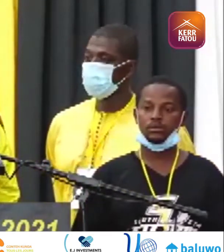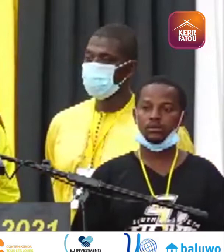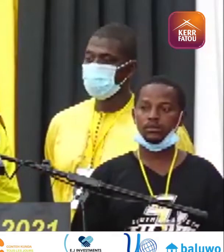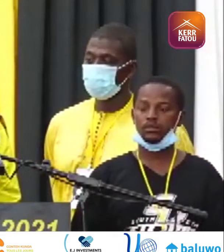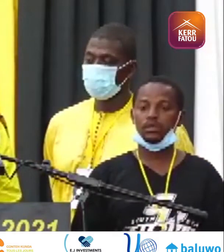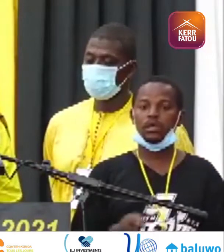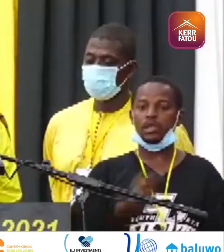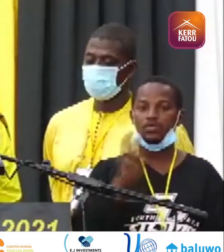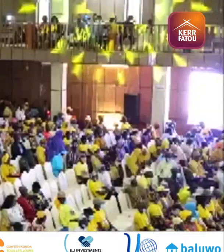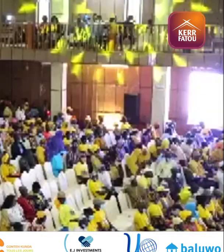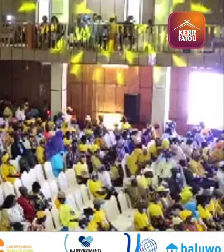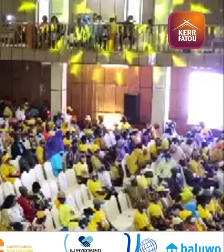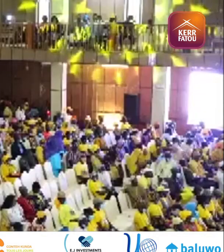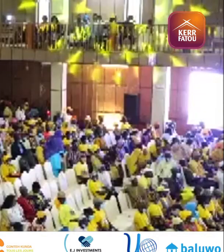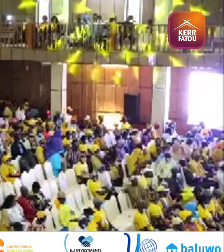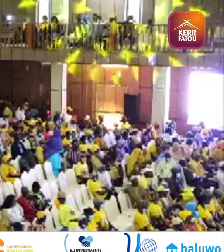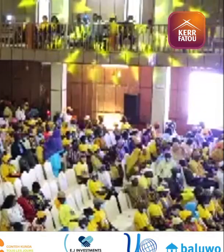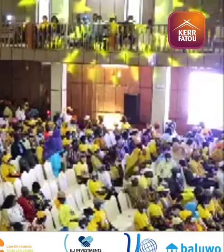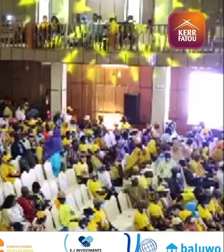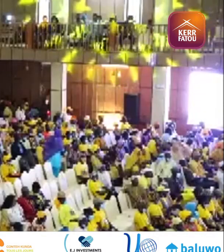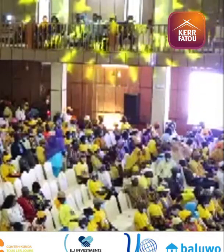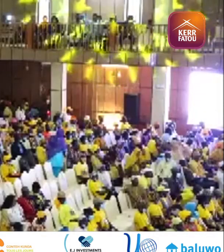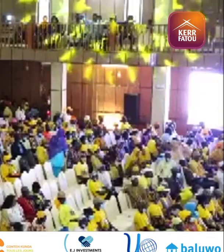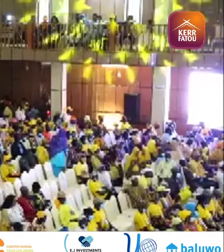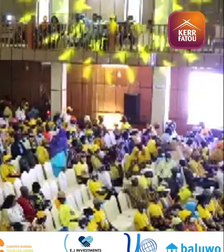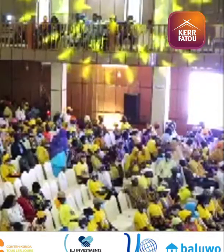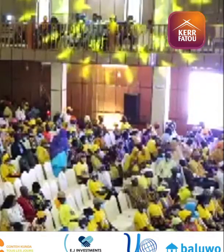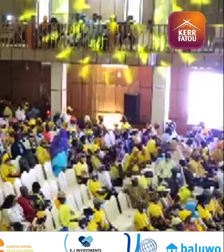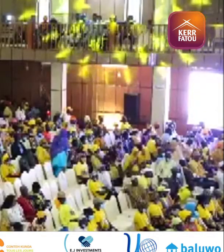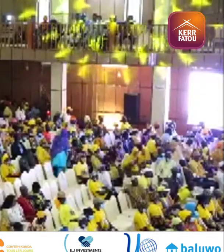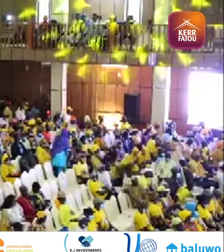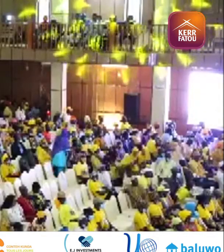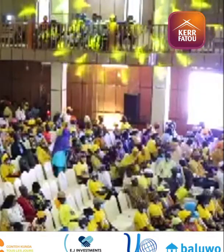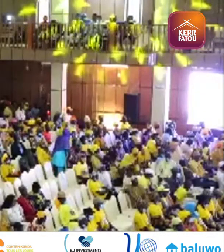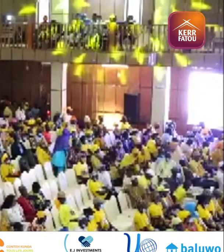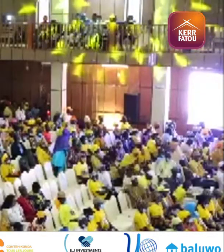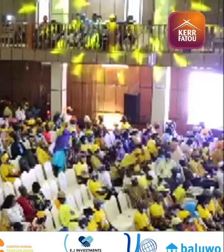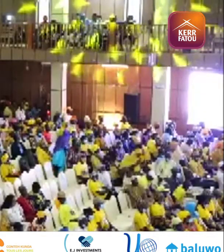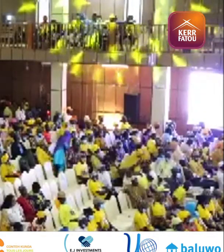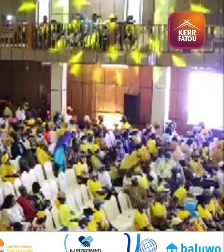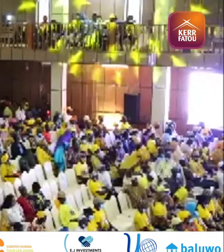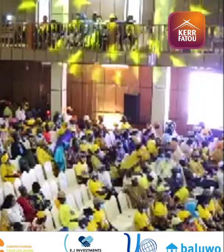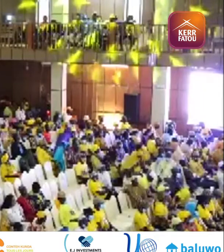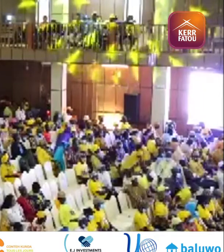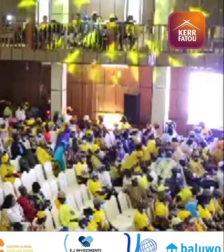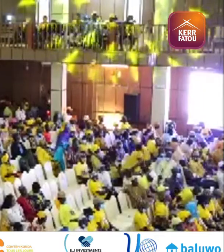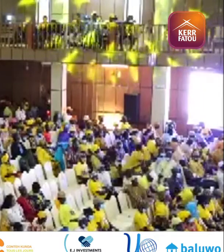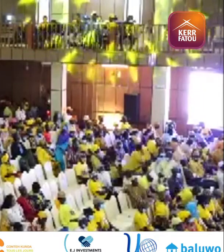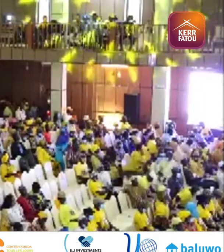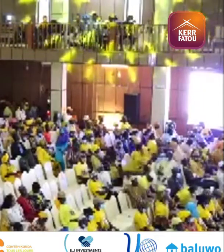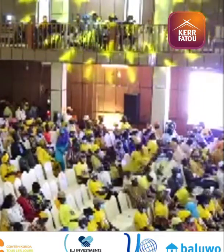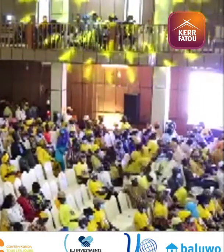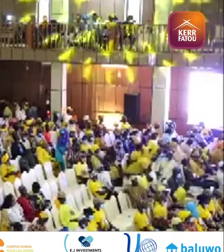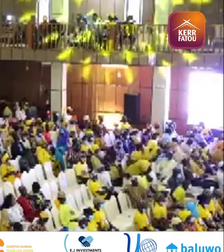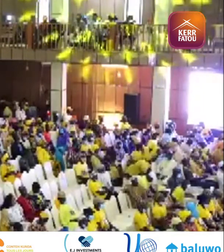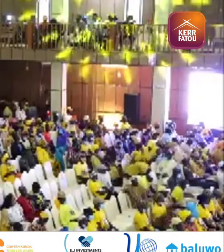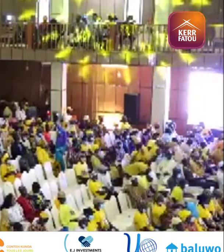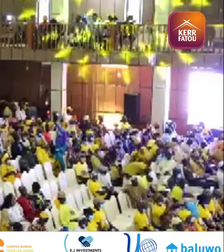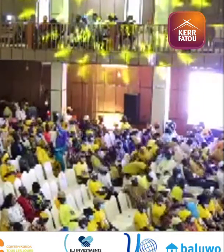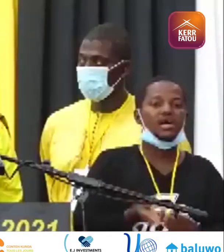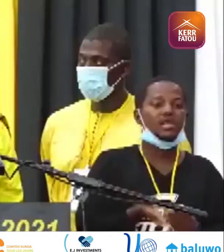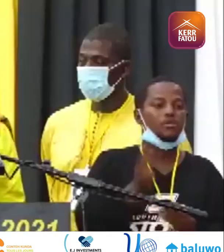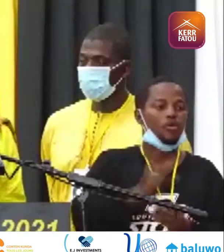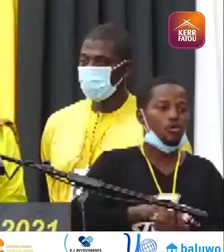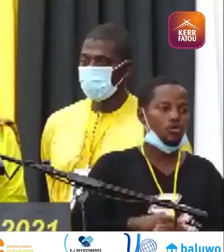the National Treasurer, Honorable Amadou Sane, to give the financial